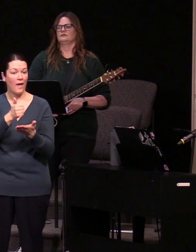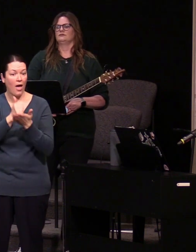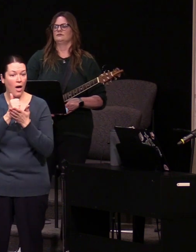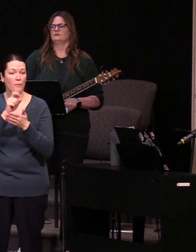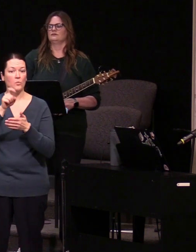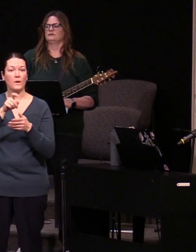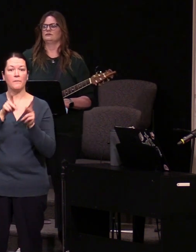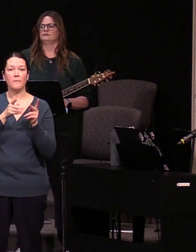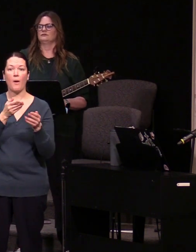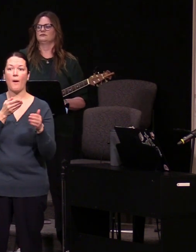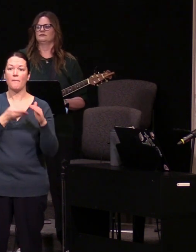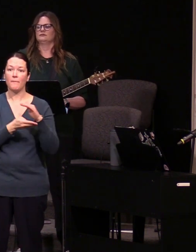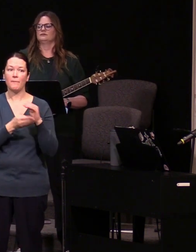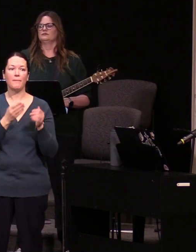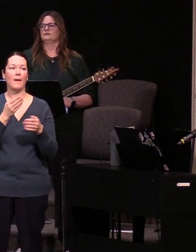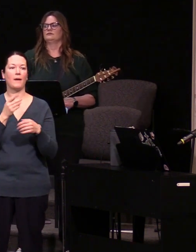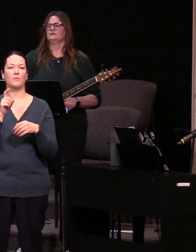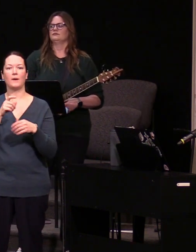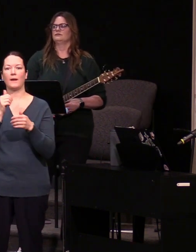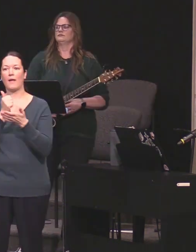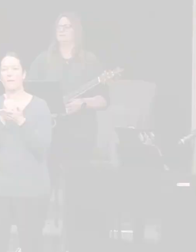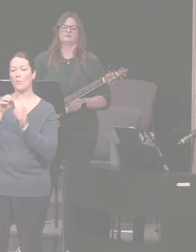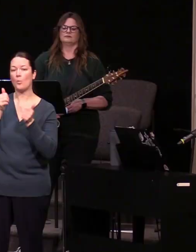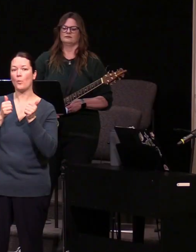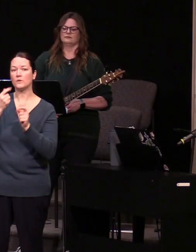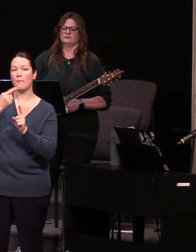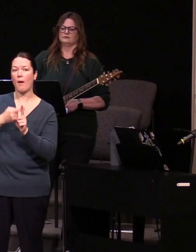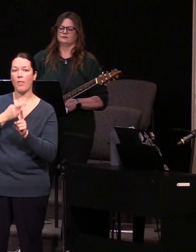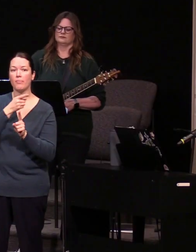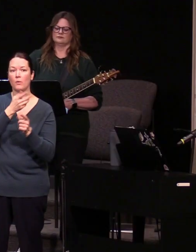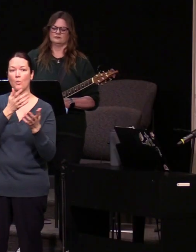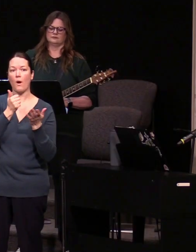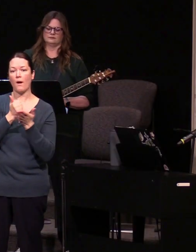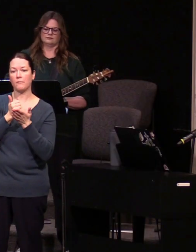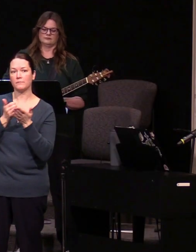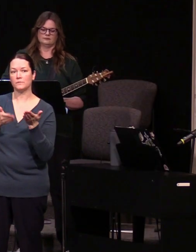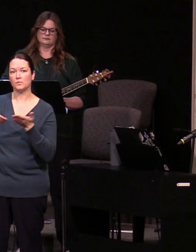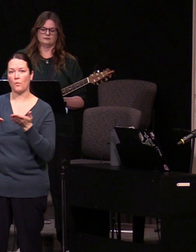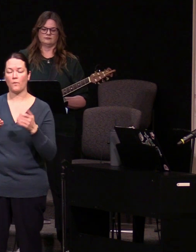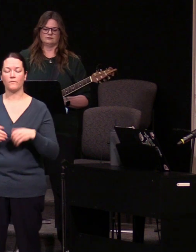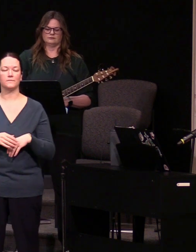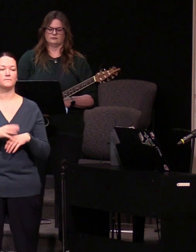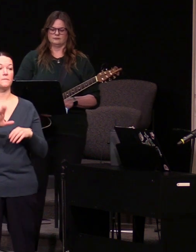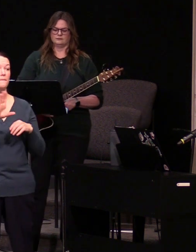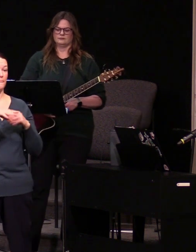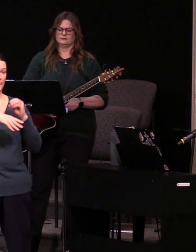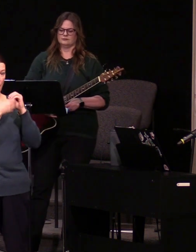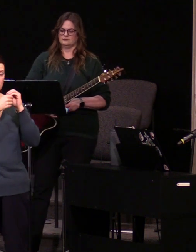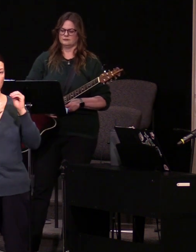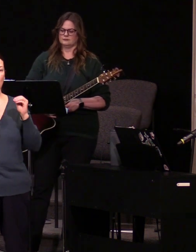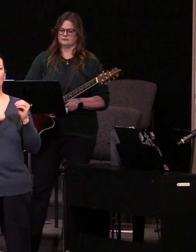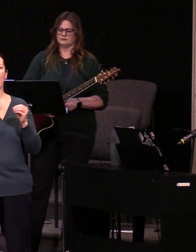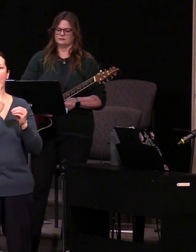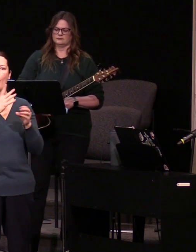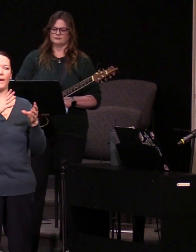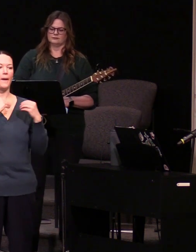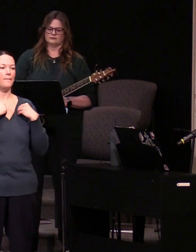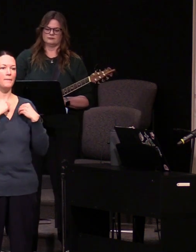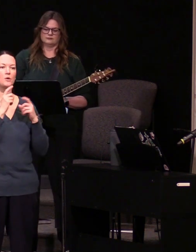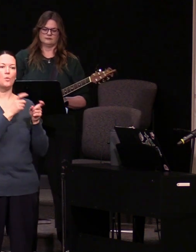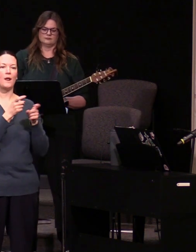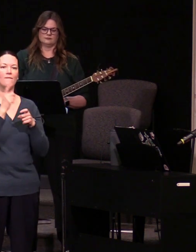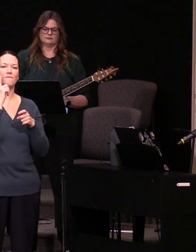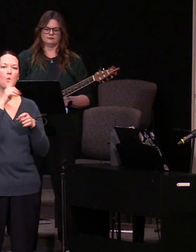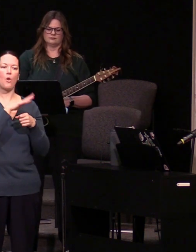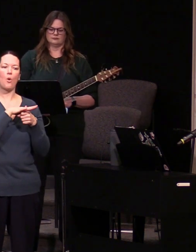bakers, we need people to prep the table, we need people to pass plates. Also, we are constantly taking donations for the local homeless